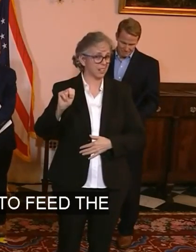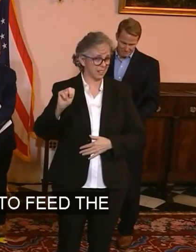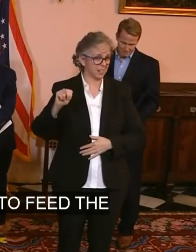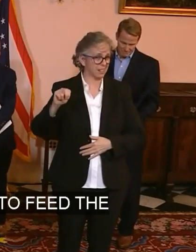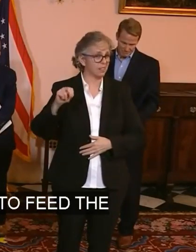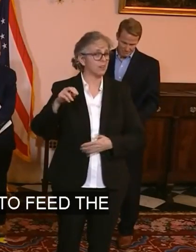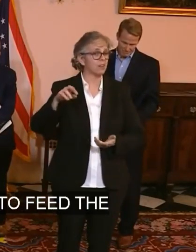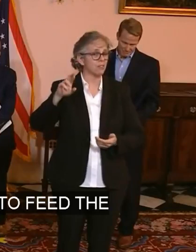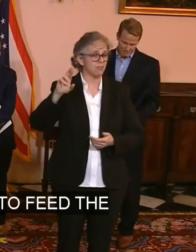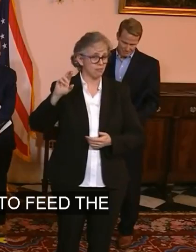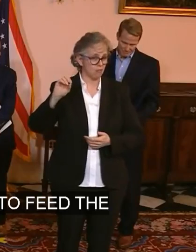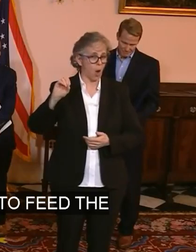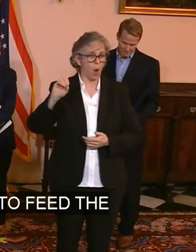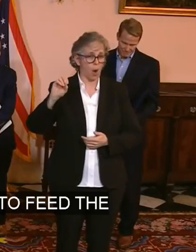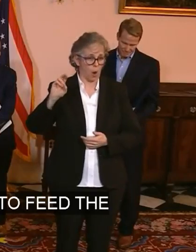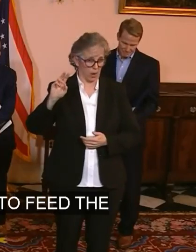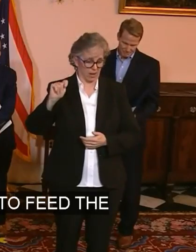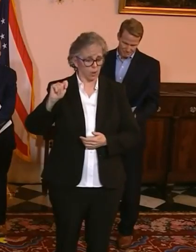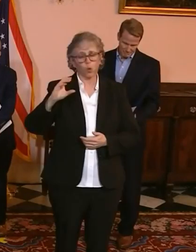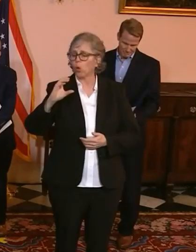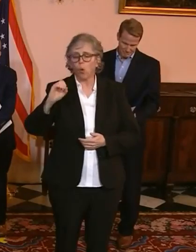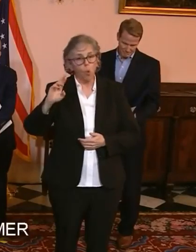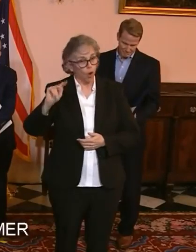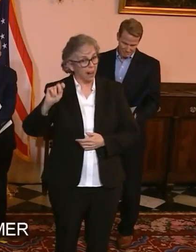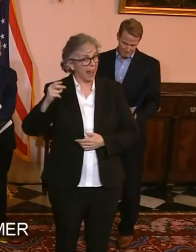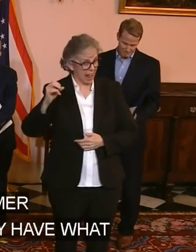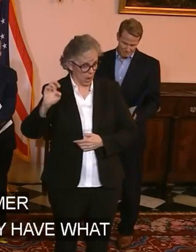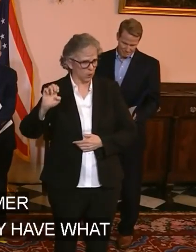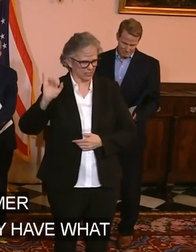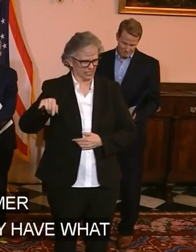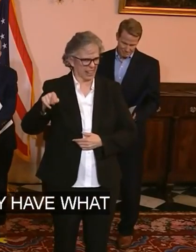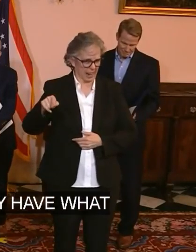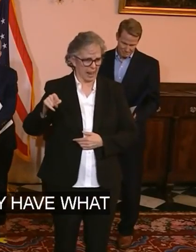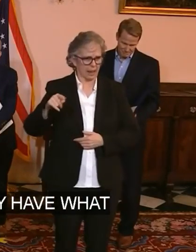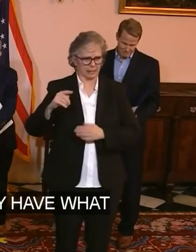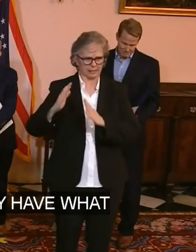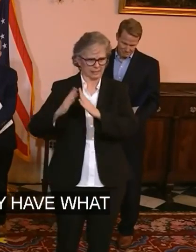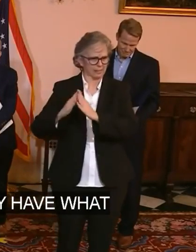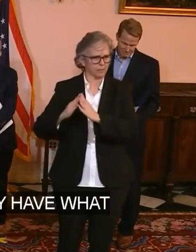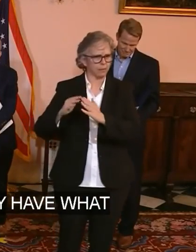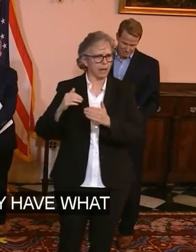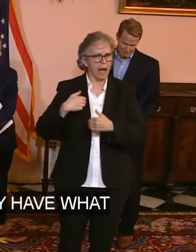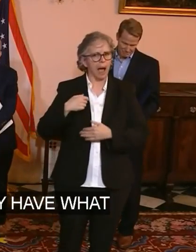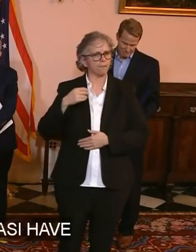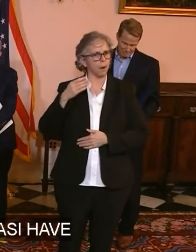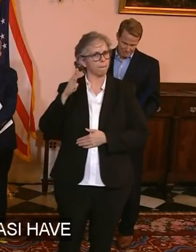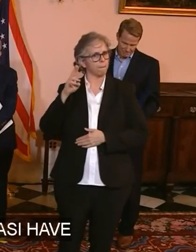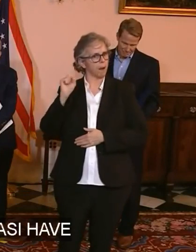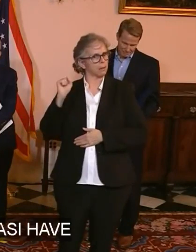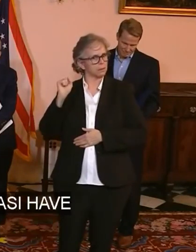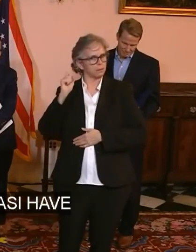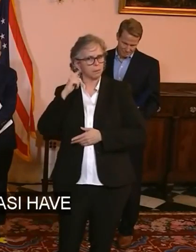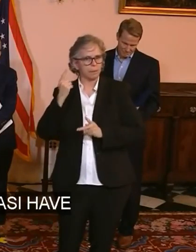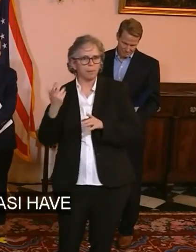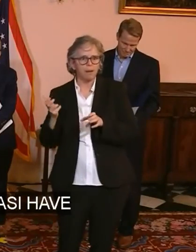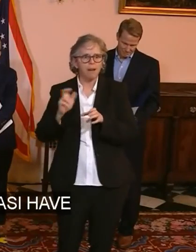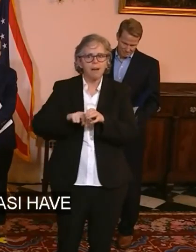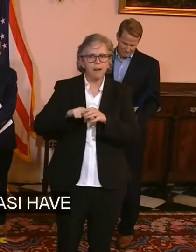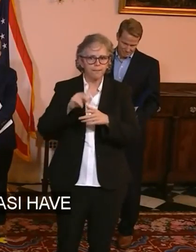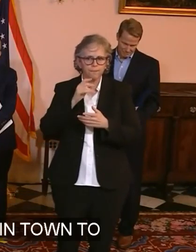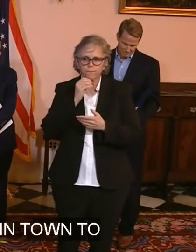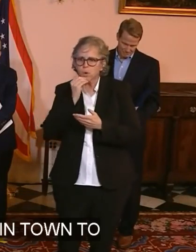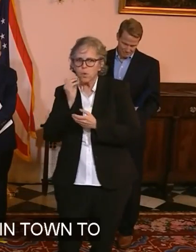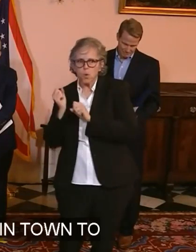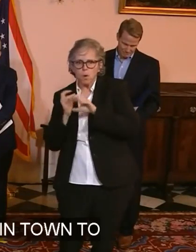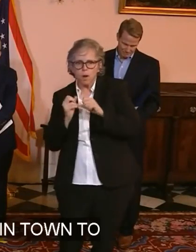bus that they've outfitted to take meals to different places in town to feed kids. Well, so they've brought that Big